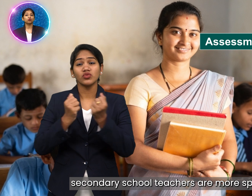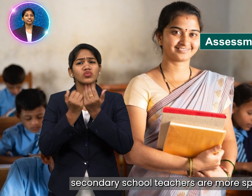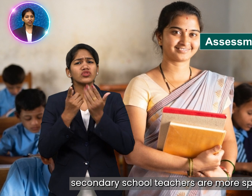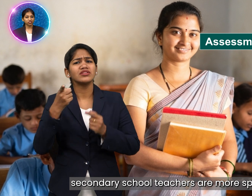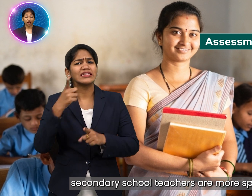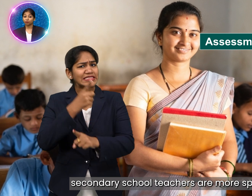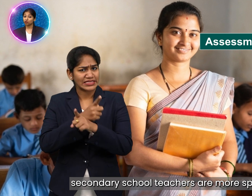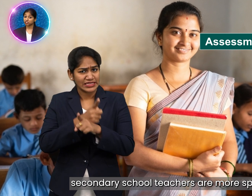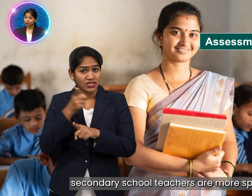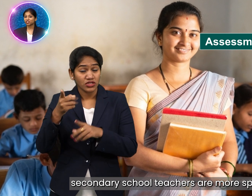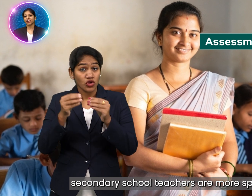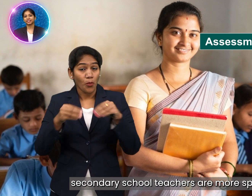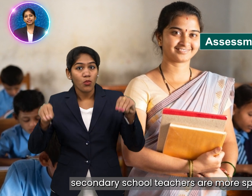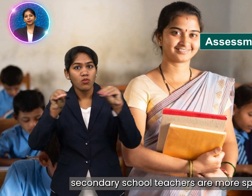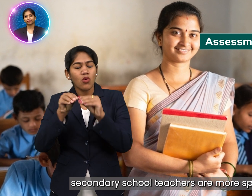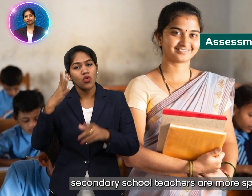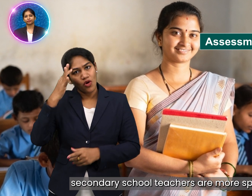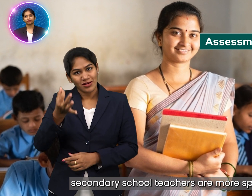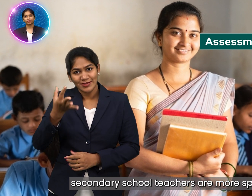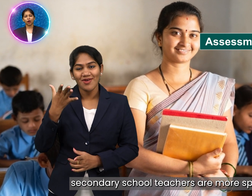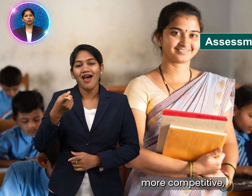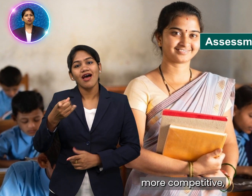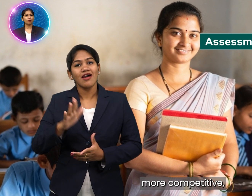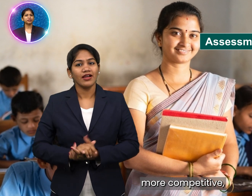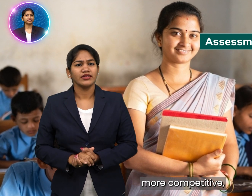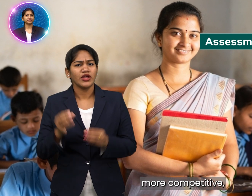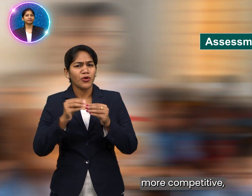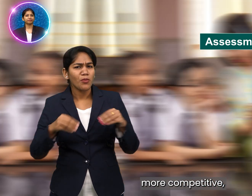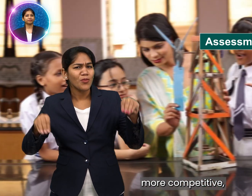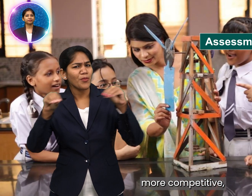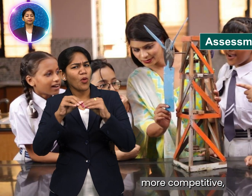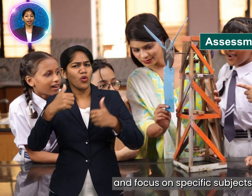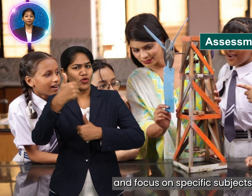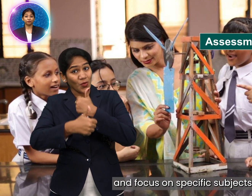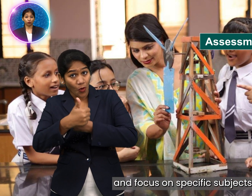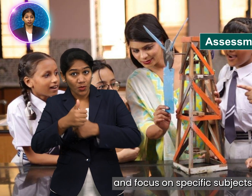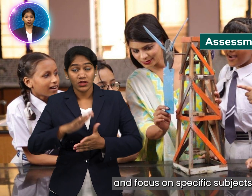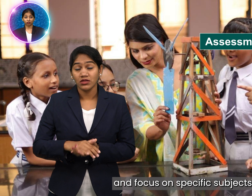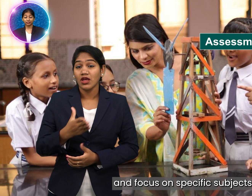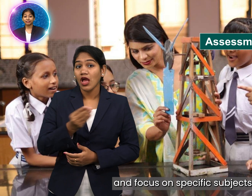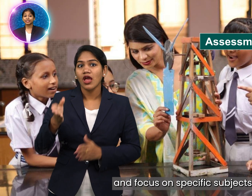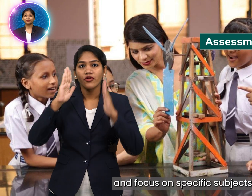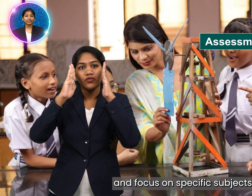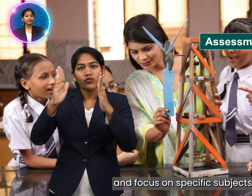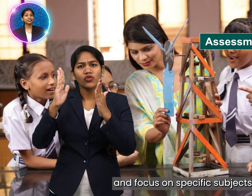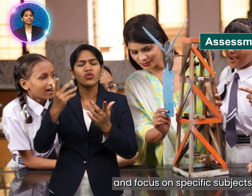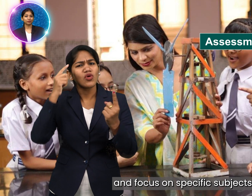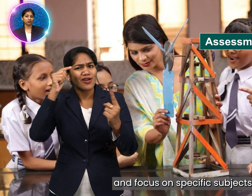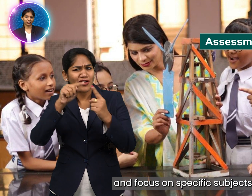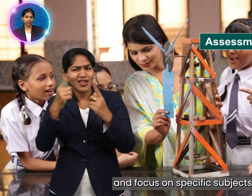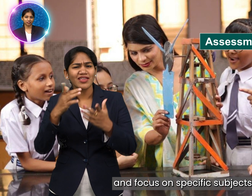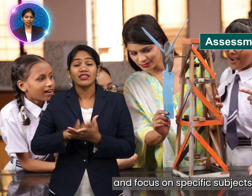Secondary school teachers are more specialized, more competitive, and focus on